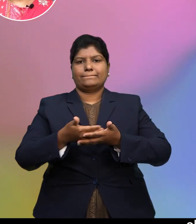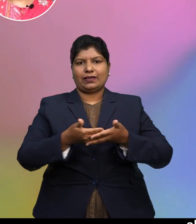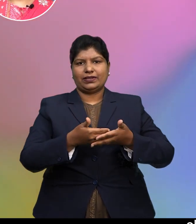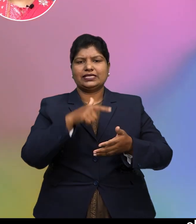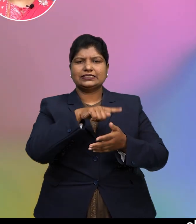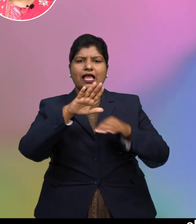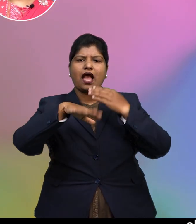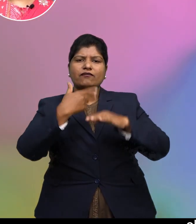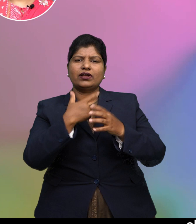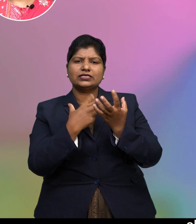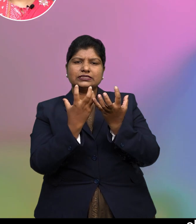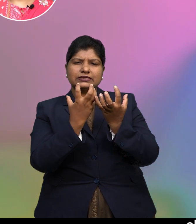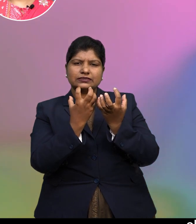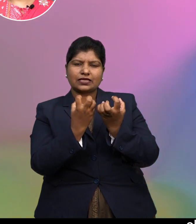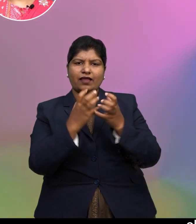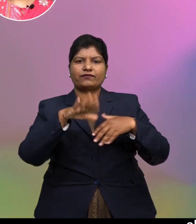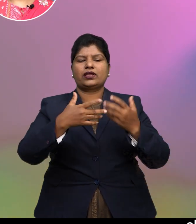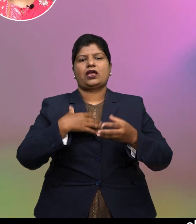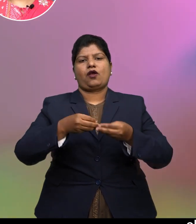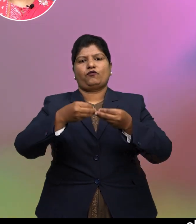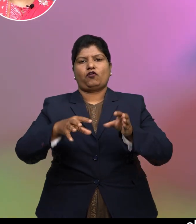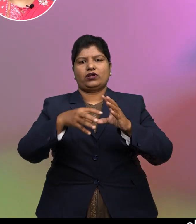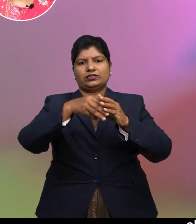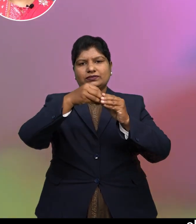shrivels and falls off